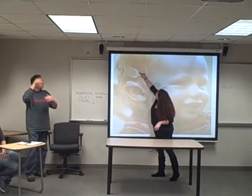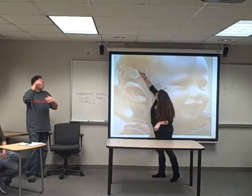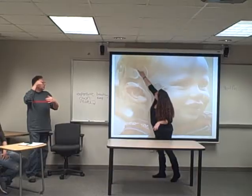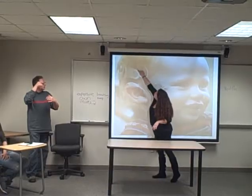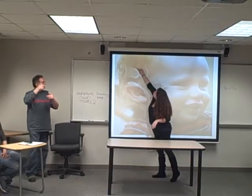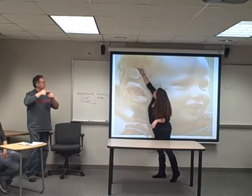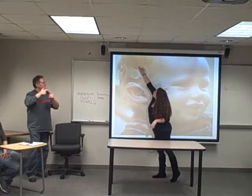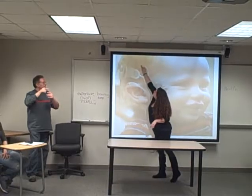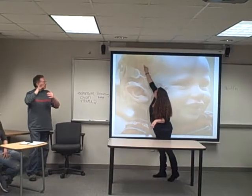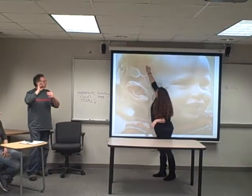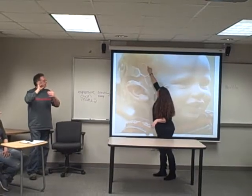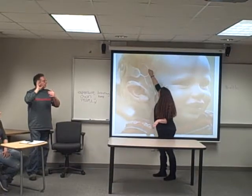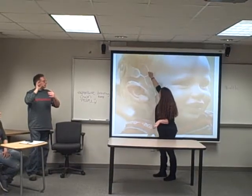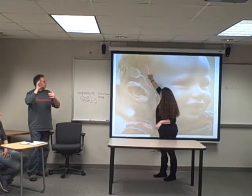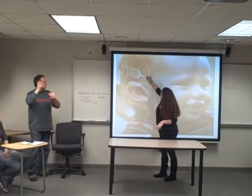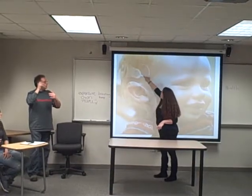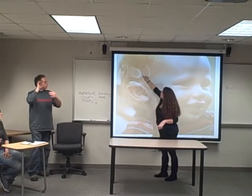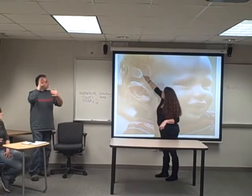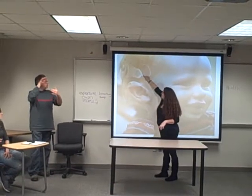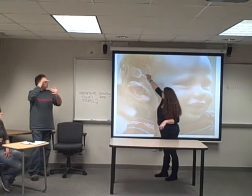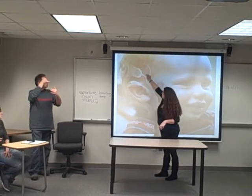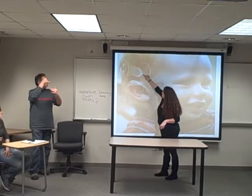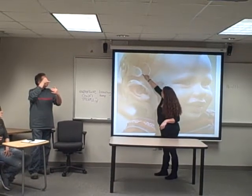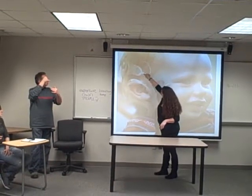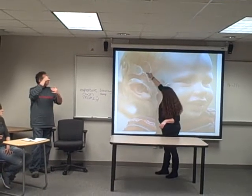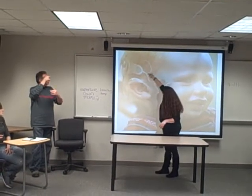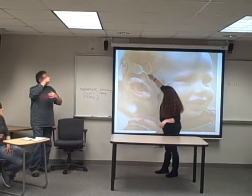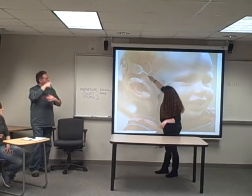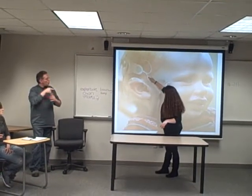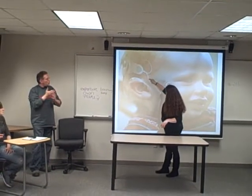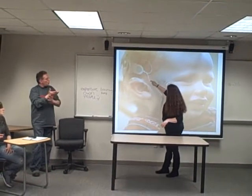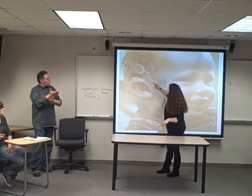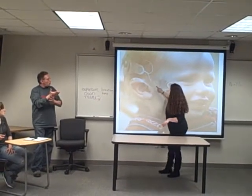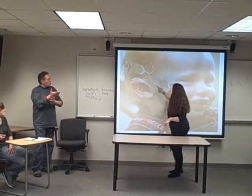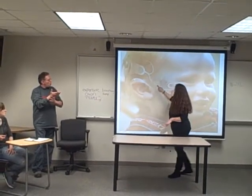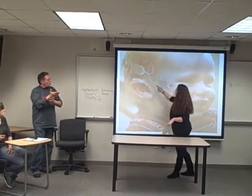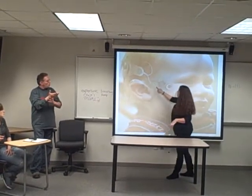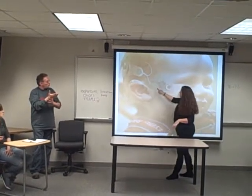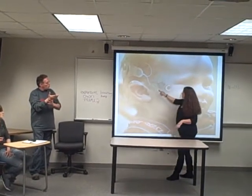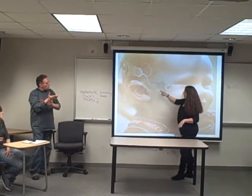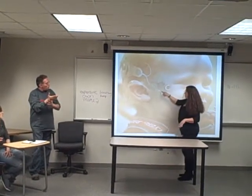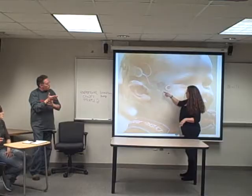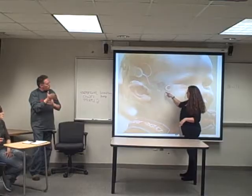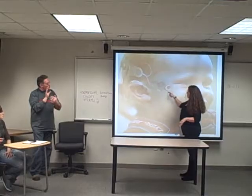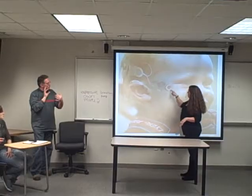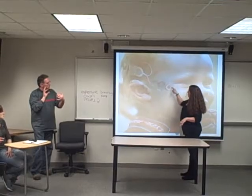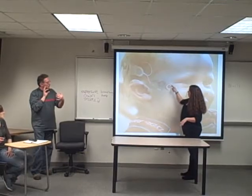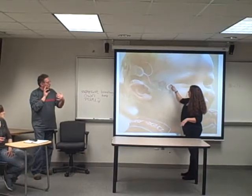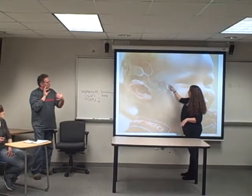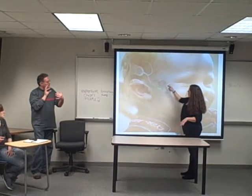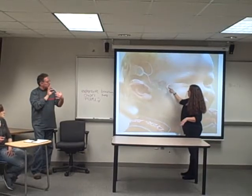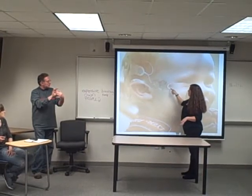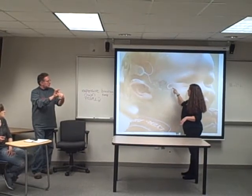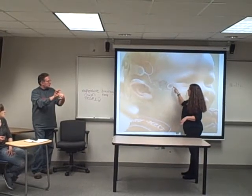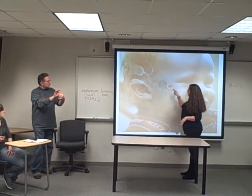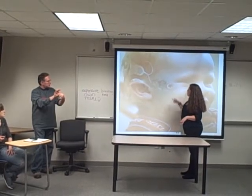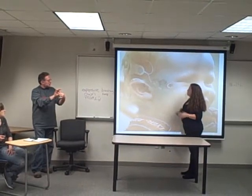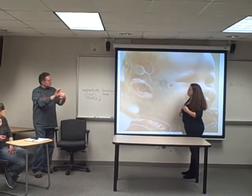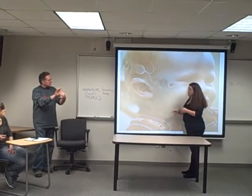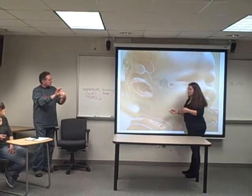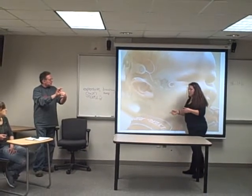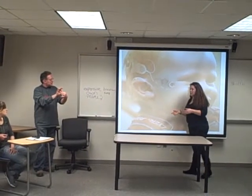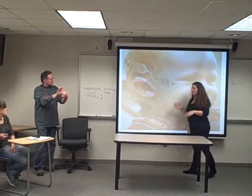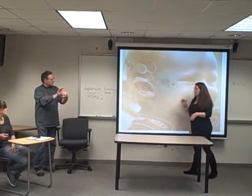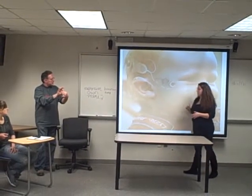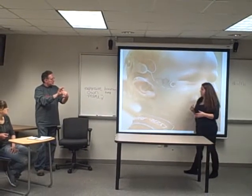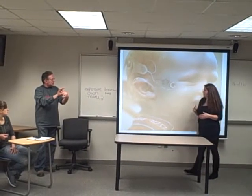which then brings the sound down this thread, and it meets with this thread. During the surgery, this thread is threaded through the cochlea and